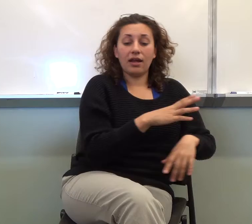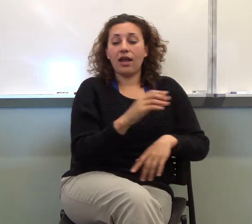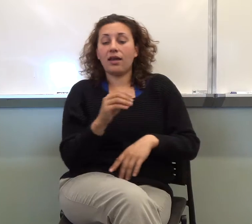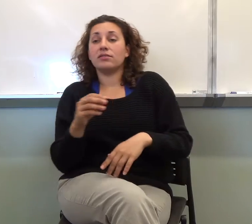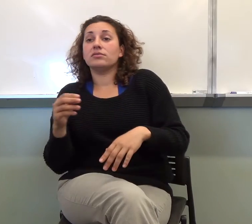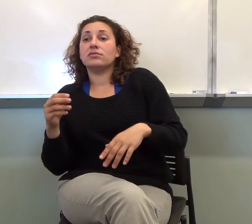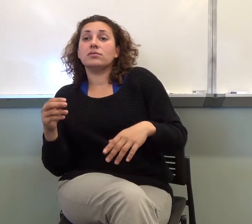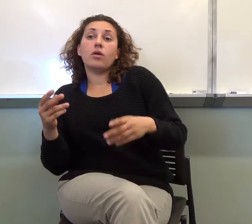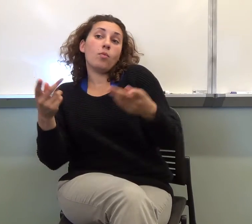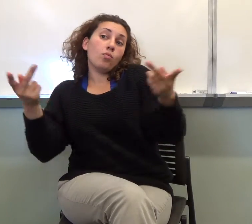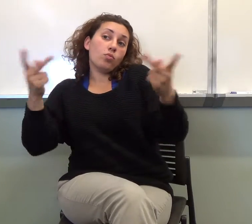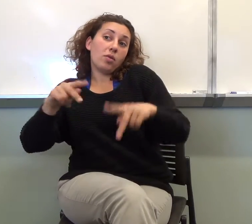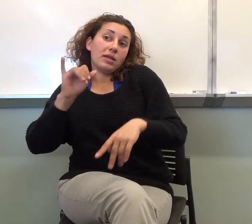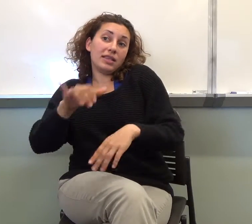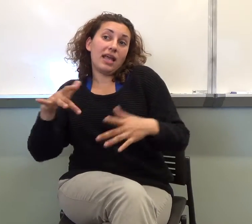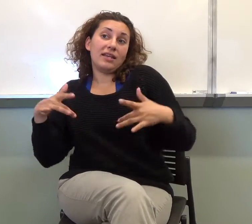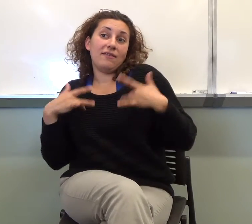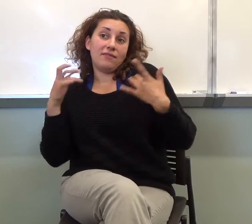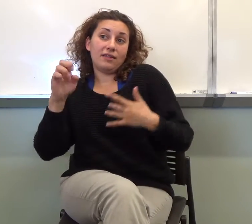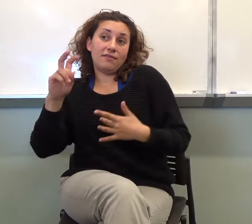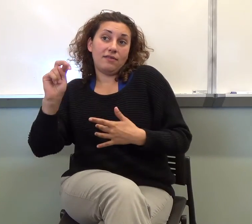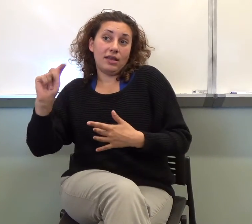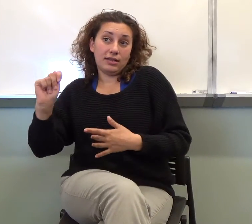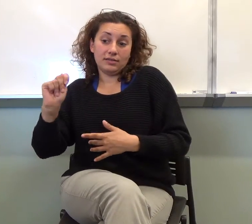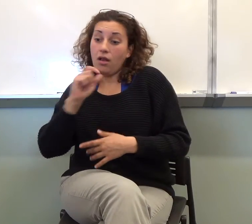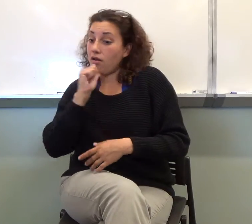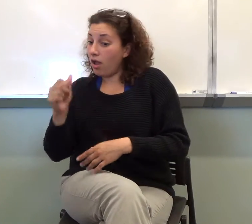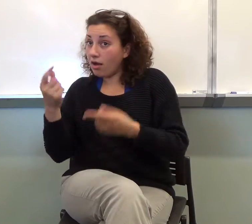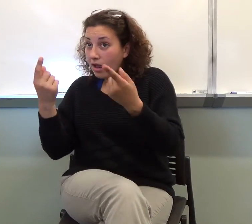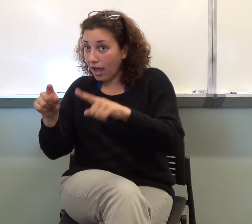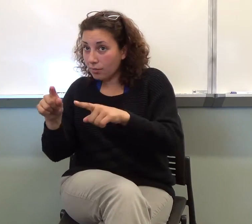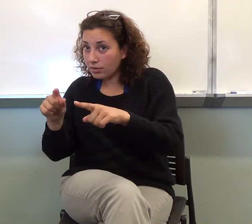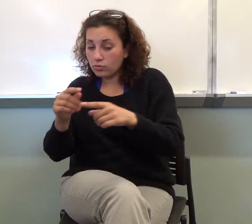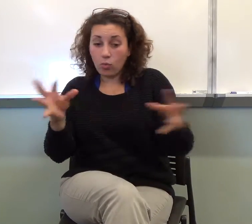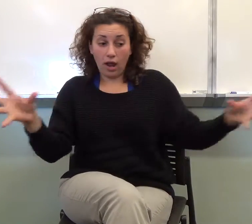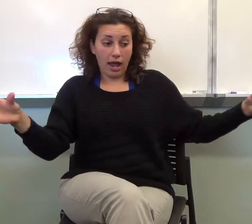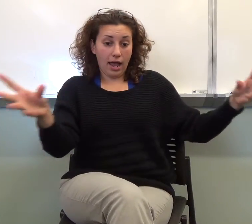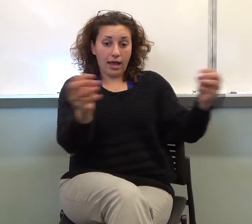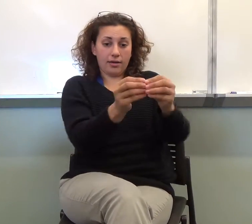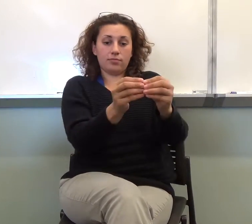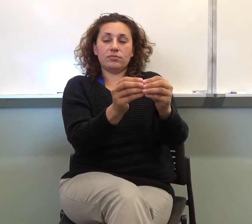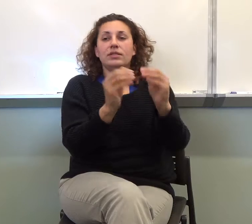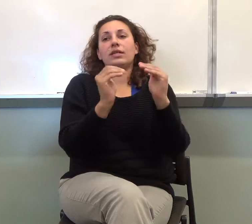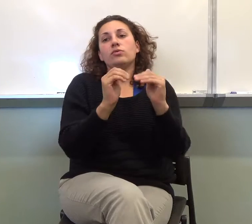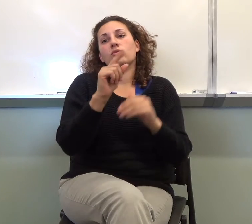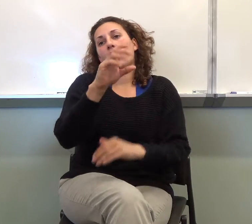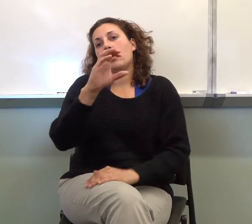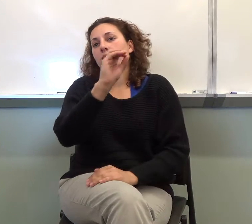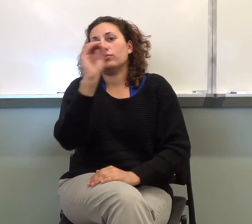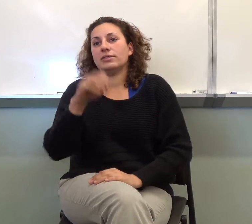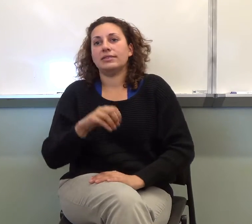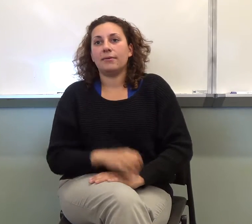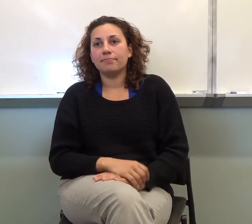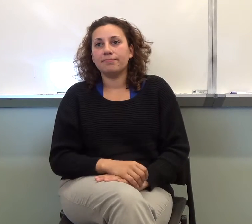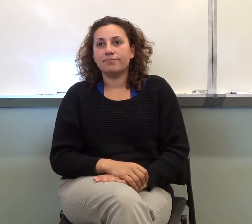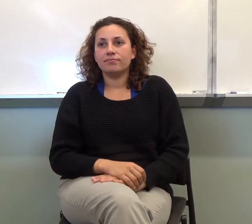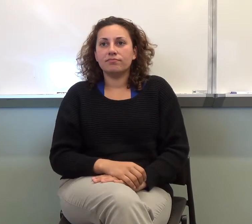that has to be 1. Okay? Because either it happens or it doesn't happen. Those 2 probabilities are